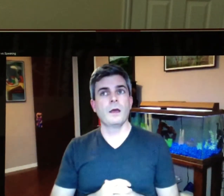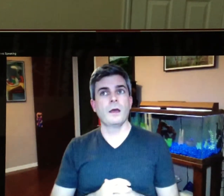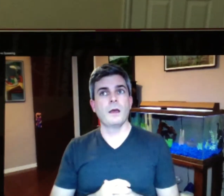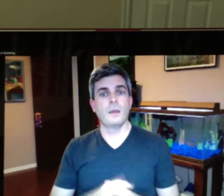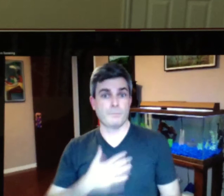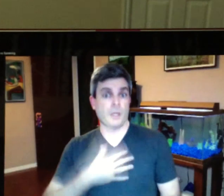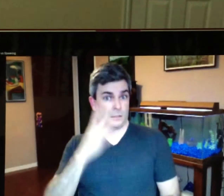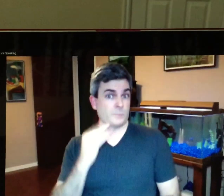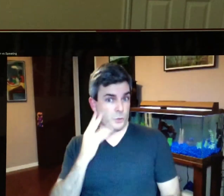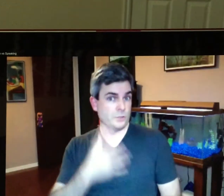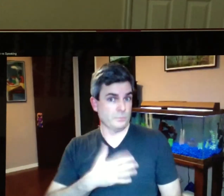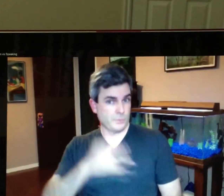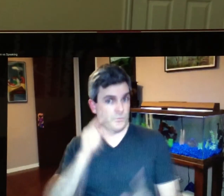sign language.